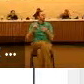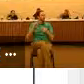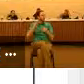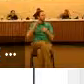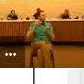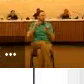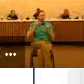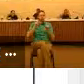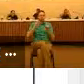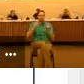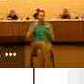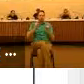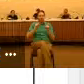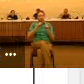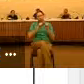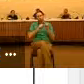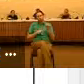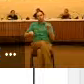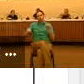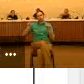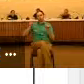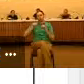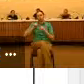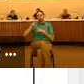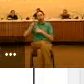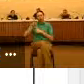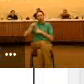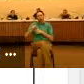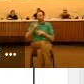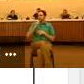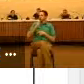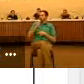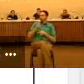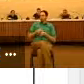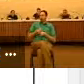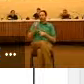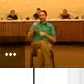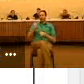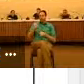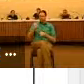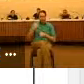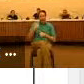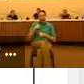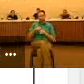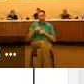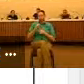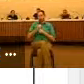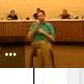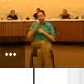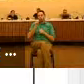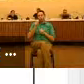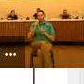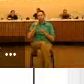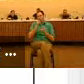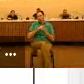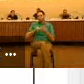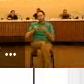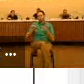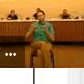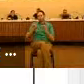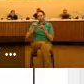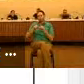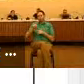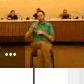to Authors. That's But correct. There's a sidewalk just to make that loop connection to